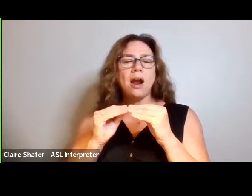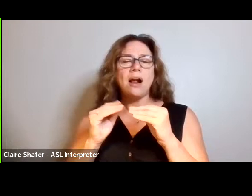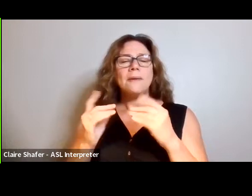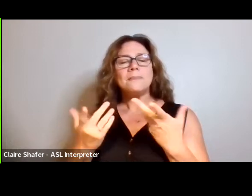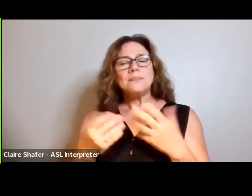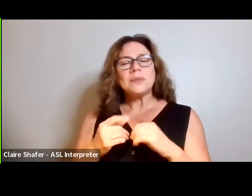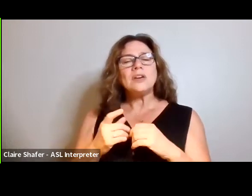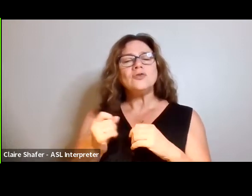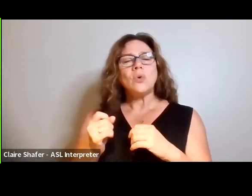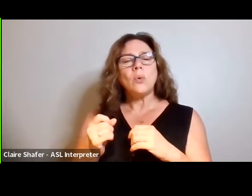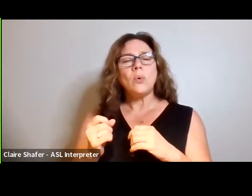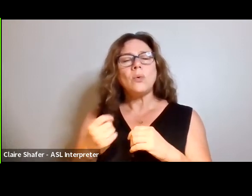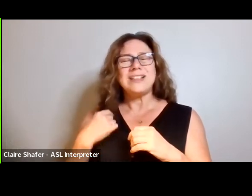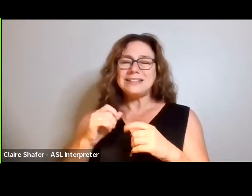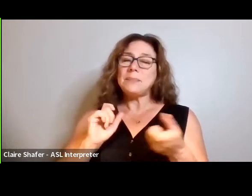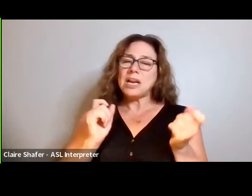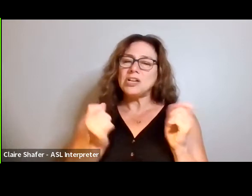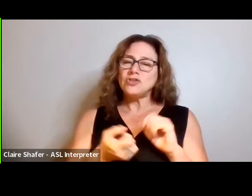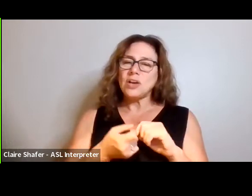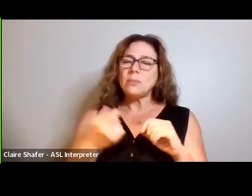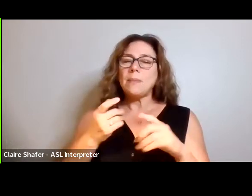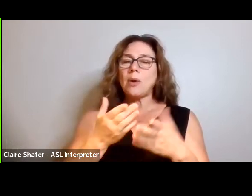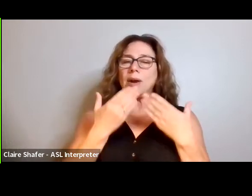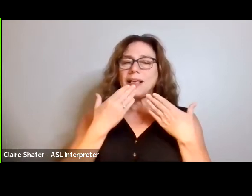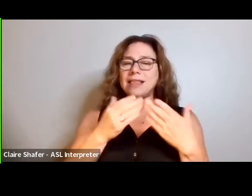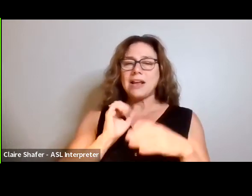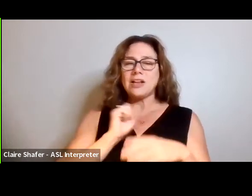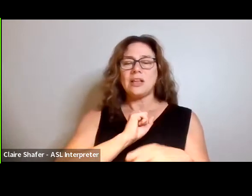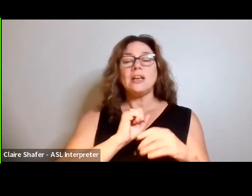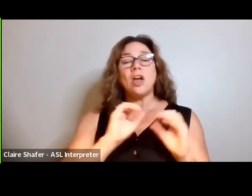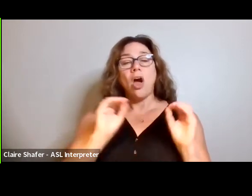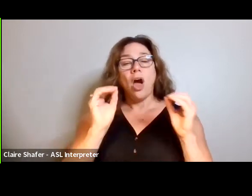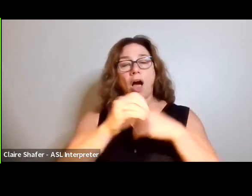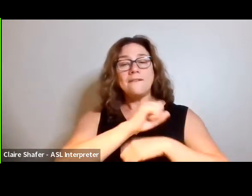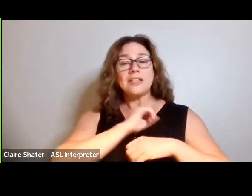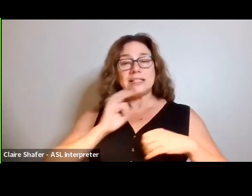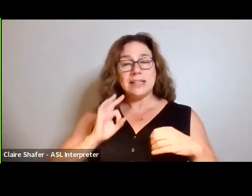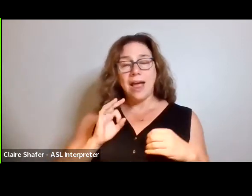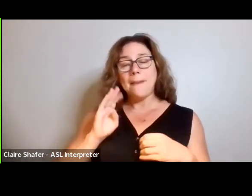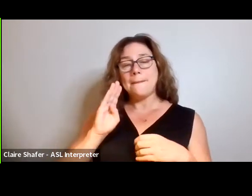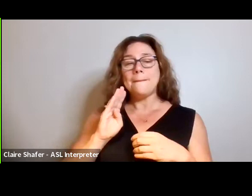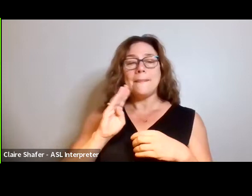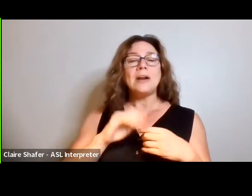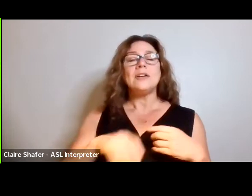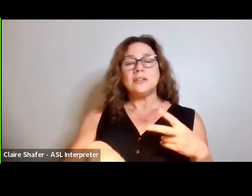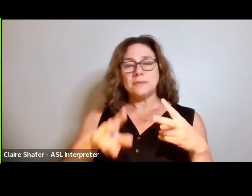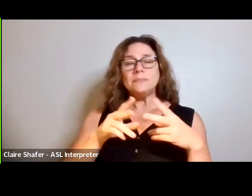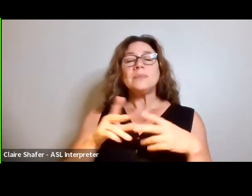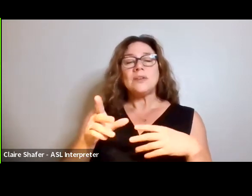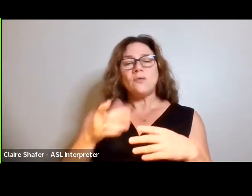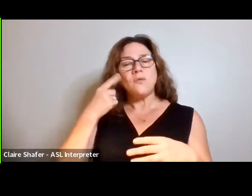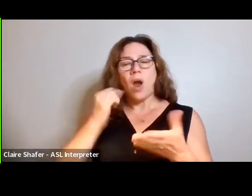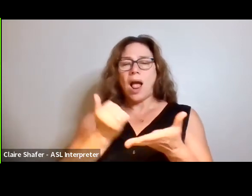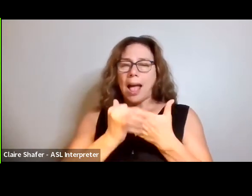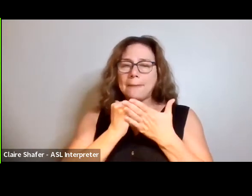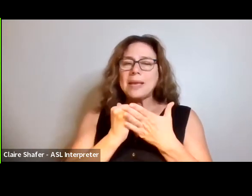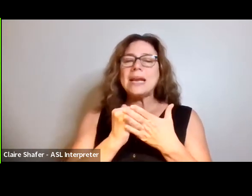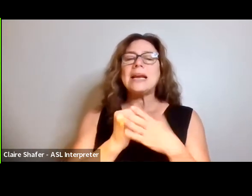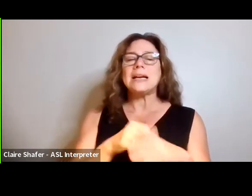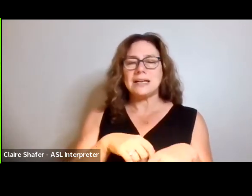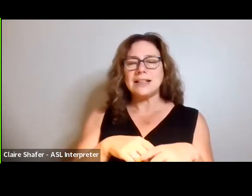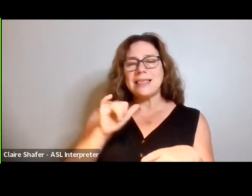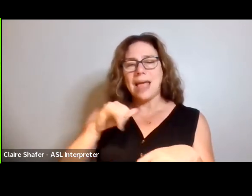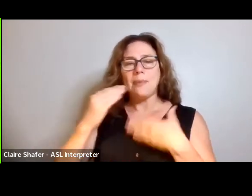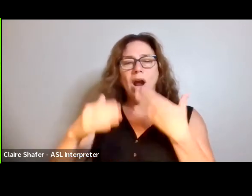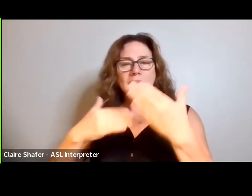so it's been adjustment, but I want to thank our office staff, Ms. Barrientos and Mr. Daway, for really helping out in that process